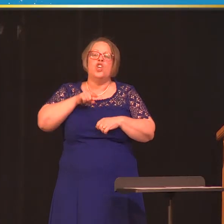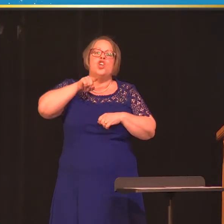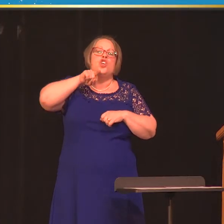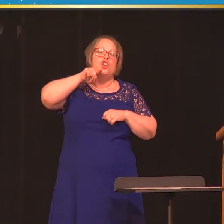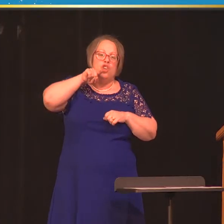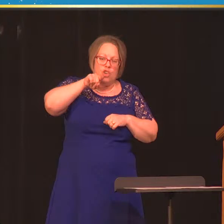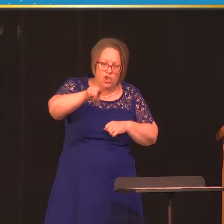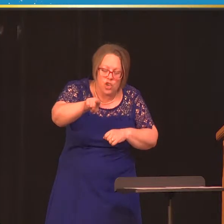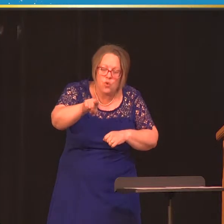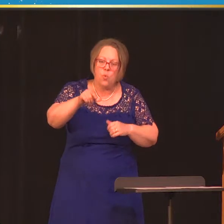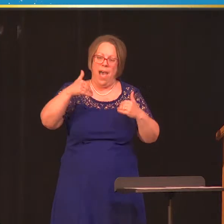bus.